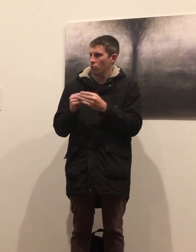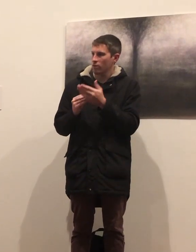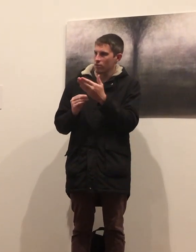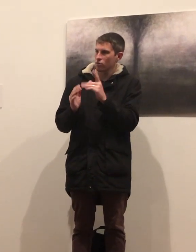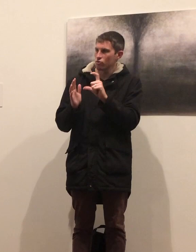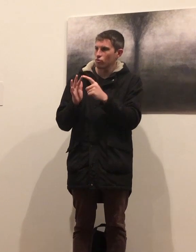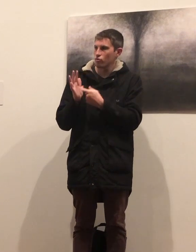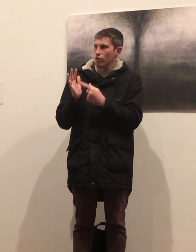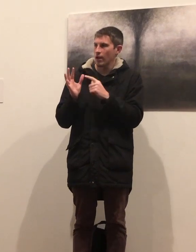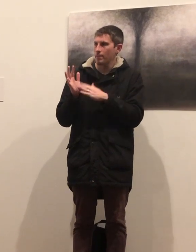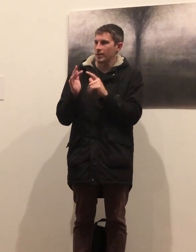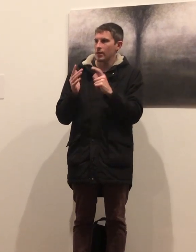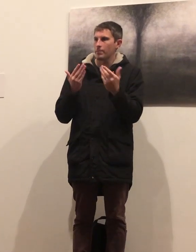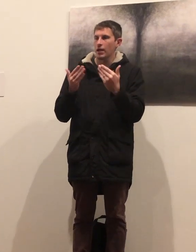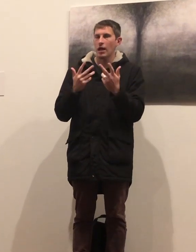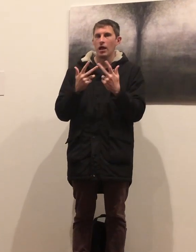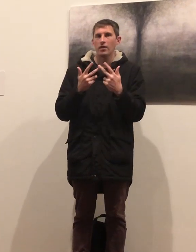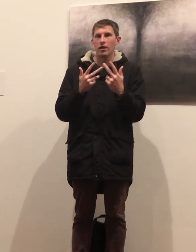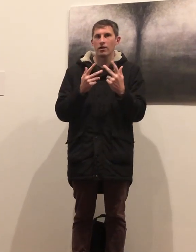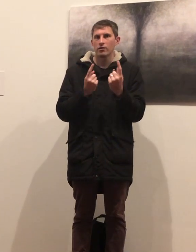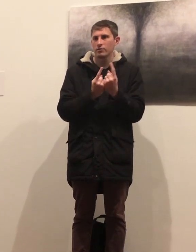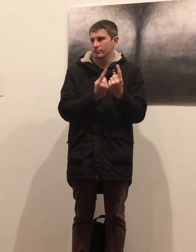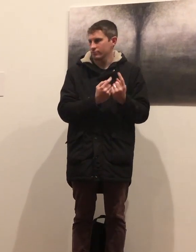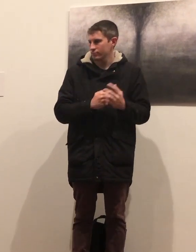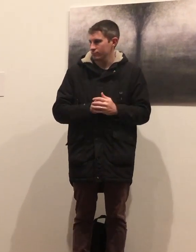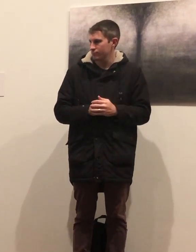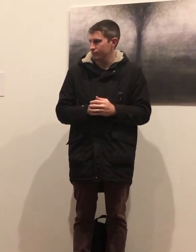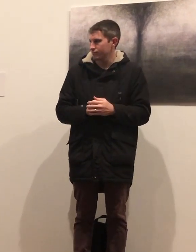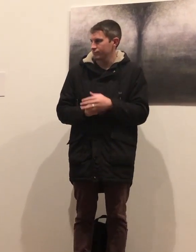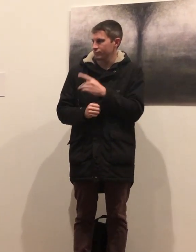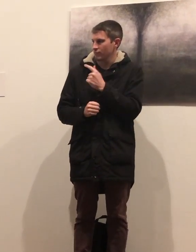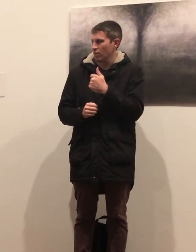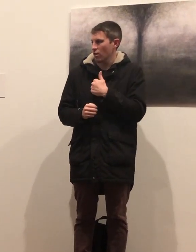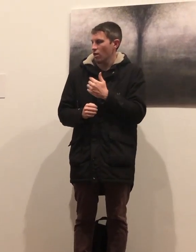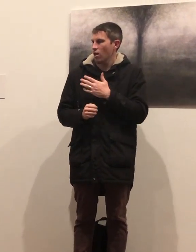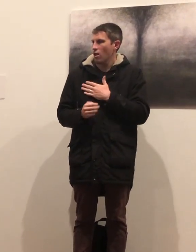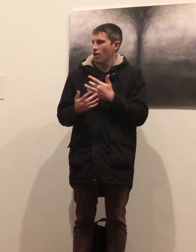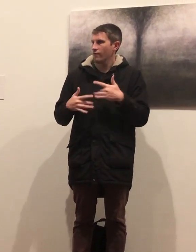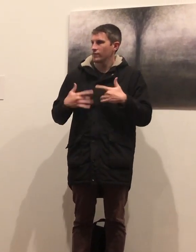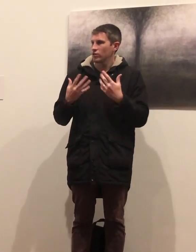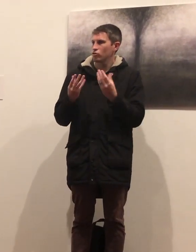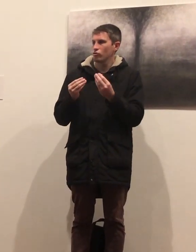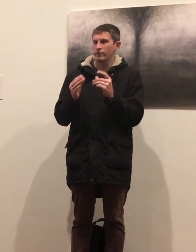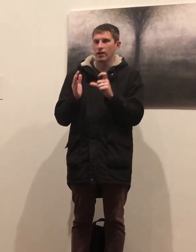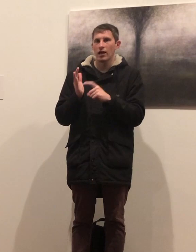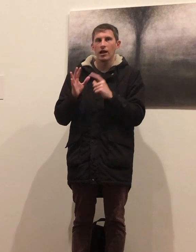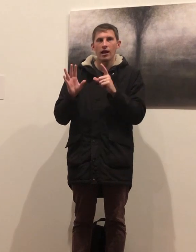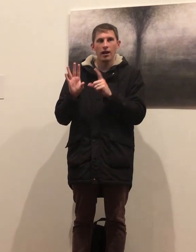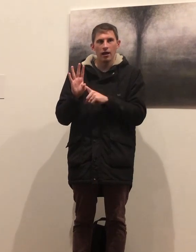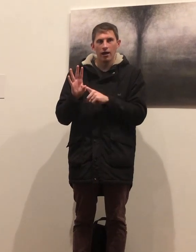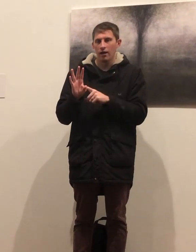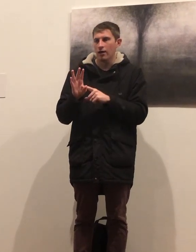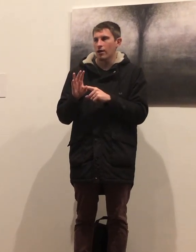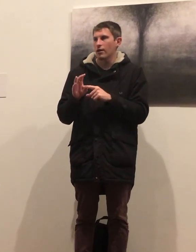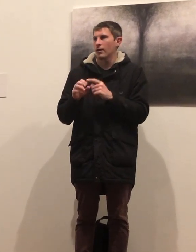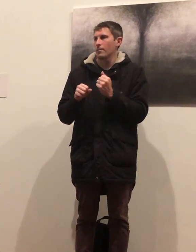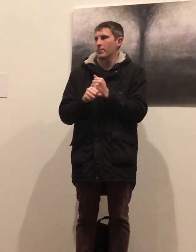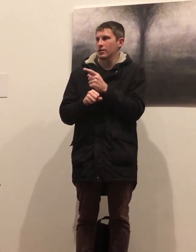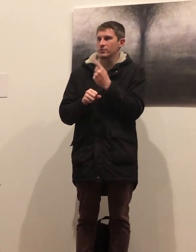other mediums that you do in your practice? I just like feeling the softer clay, making all kinds of